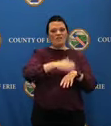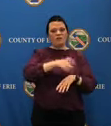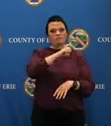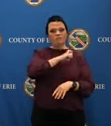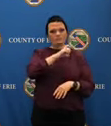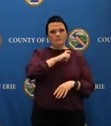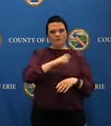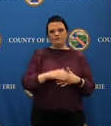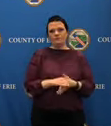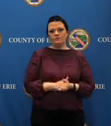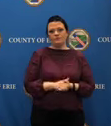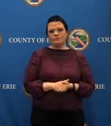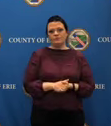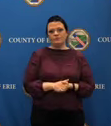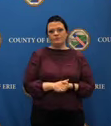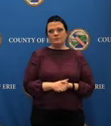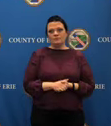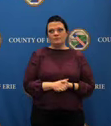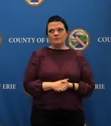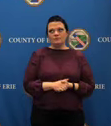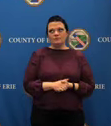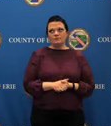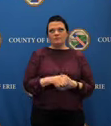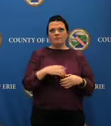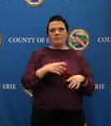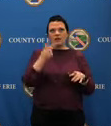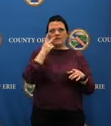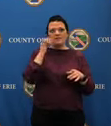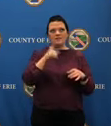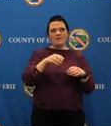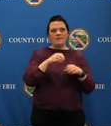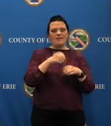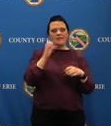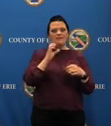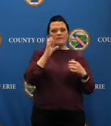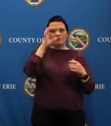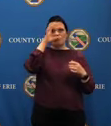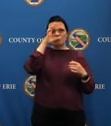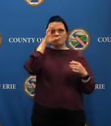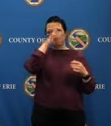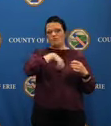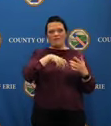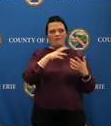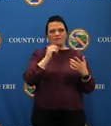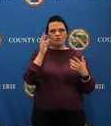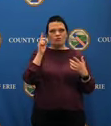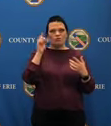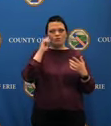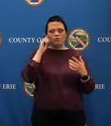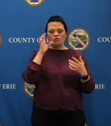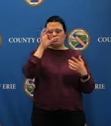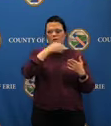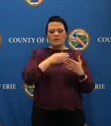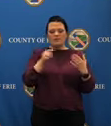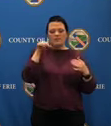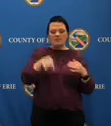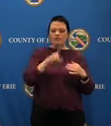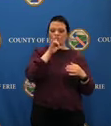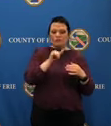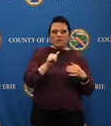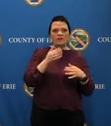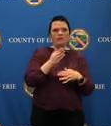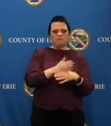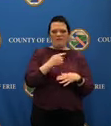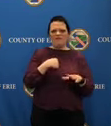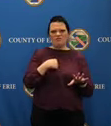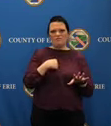officers. I've seen some really strange and heard some really strange things in the last few days. This one really bothered me. Our